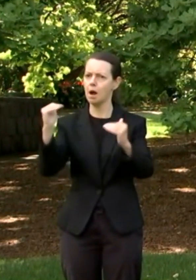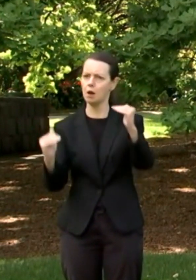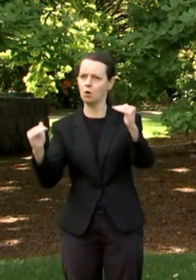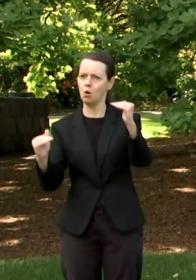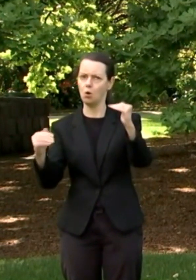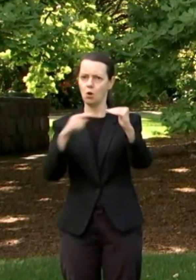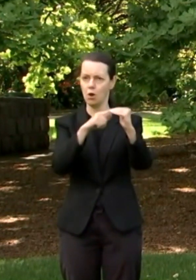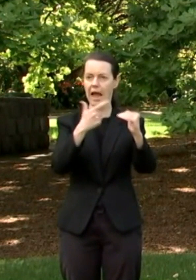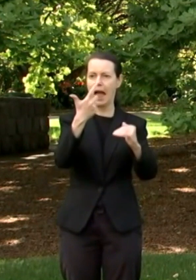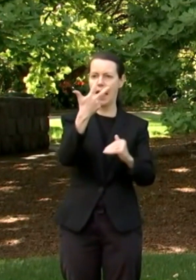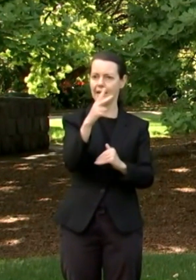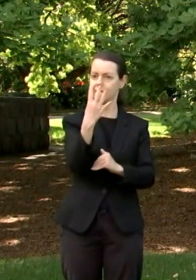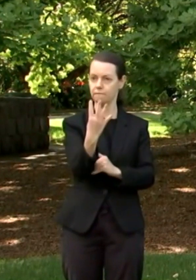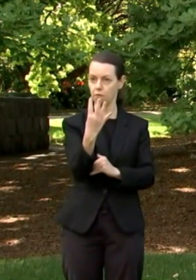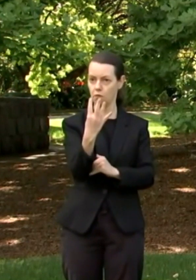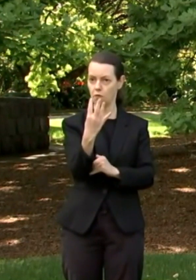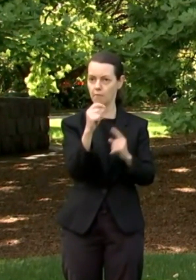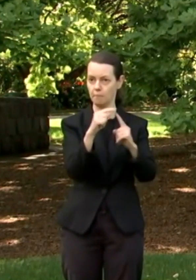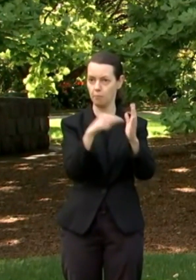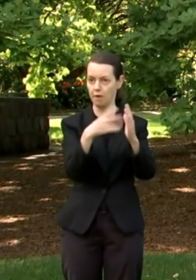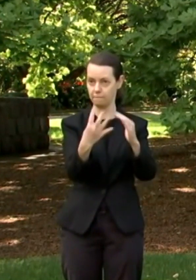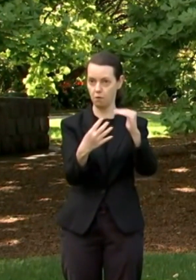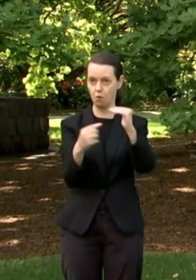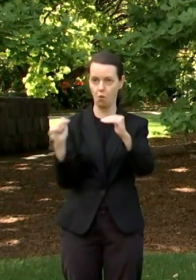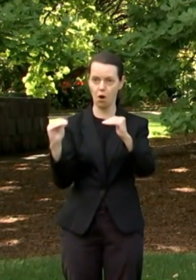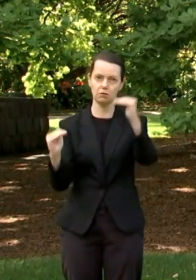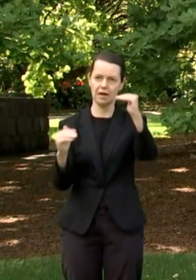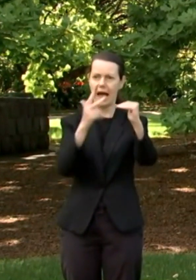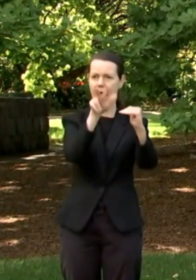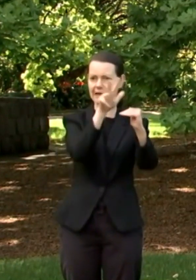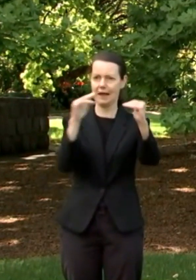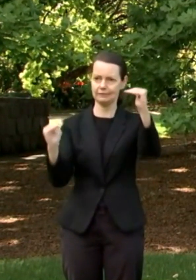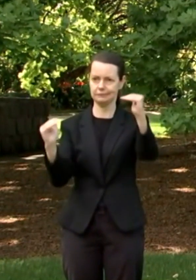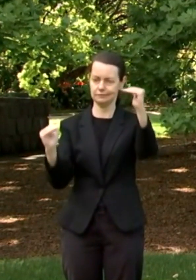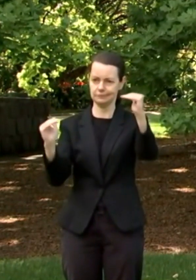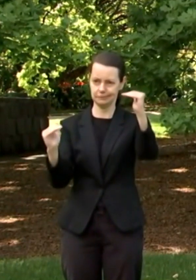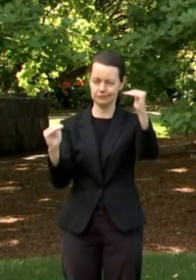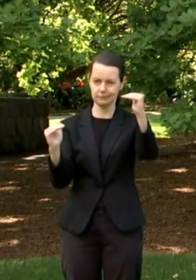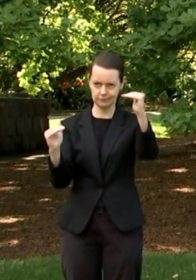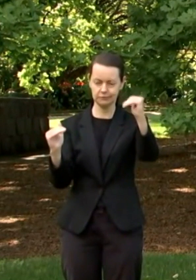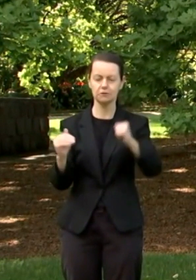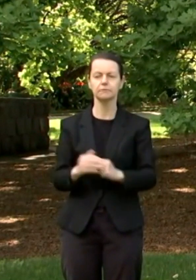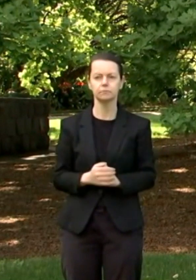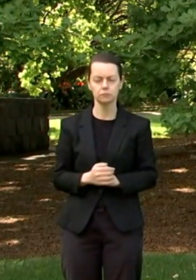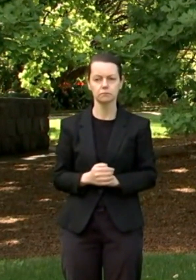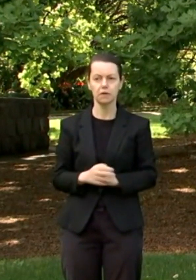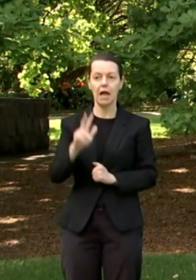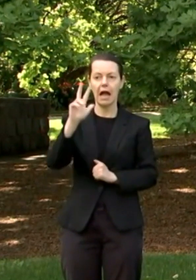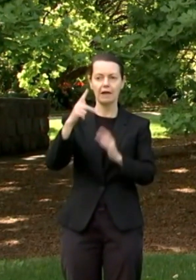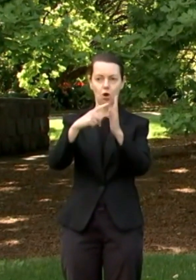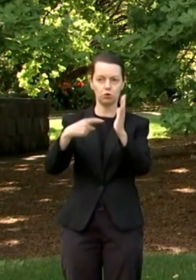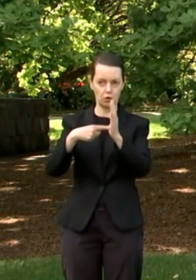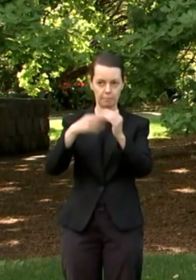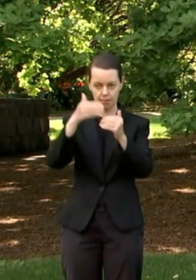at 84.4%. We've got to keep pushing through. That's why from 8th of October, all of Victoria's state-run